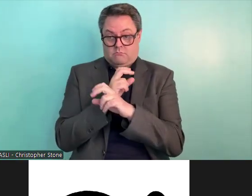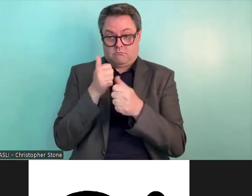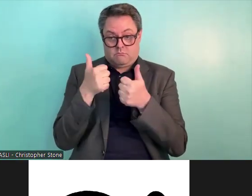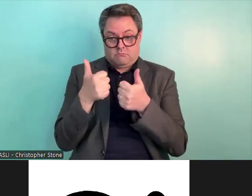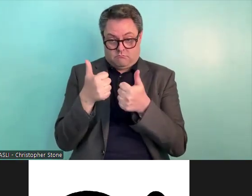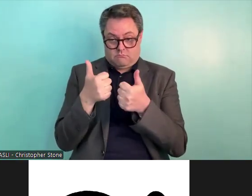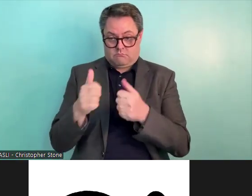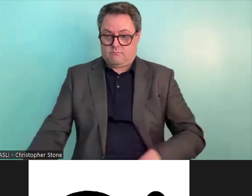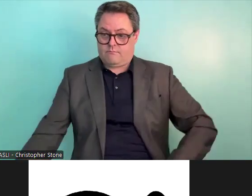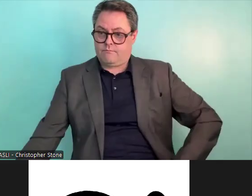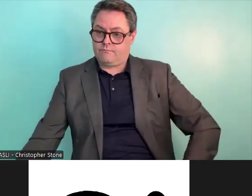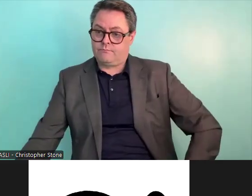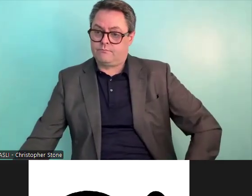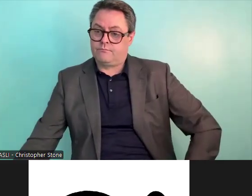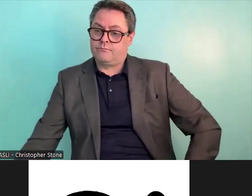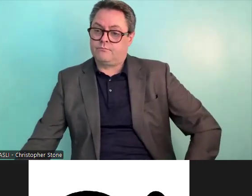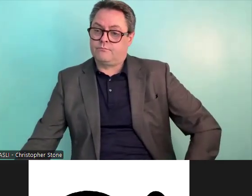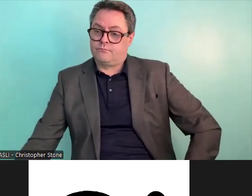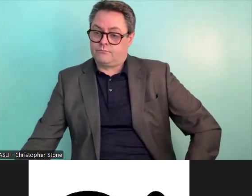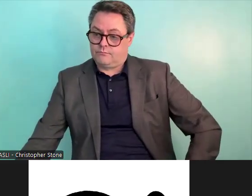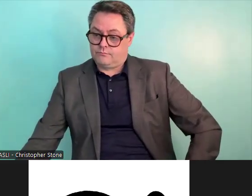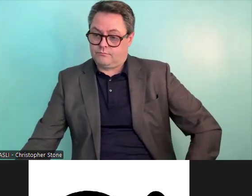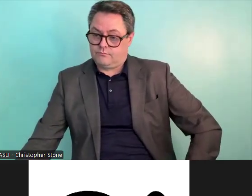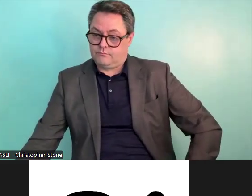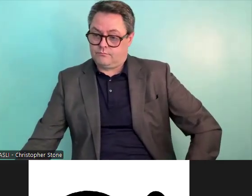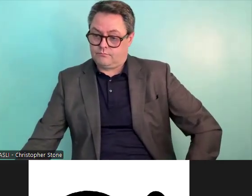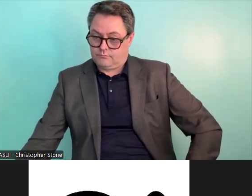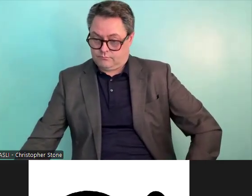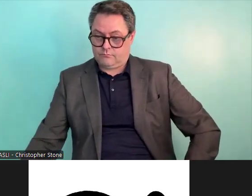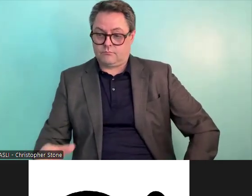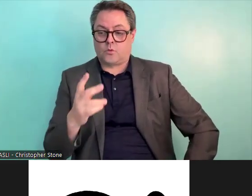so we'll now be voting for the admittance of the Austrian Sign Language Interpreter Association.